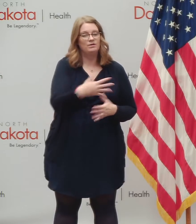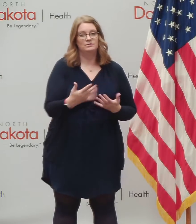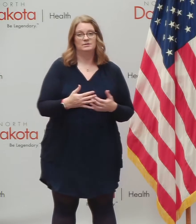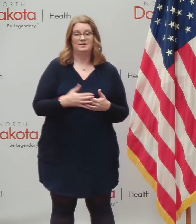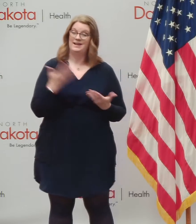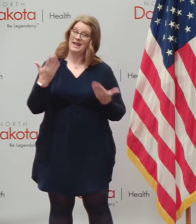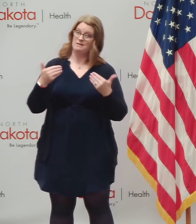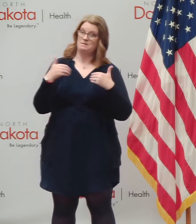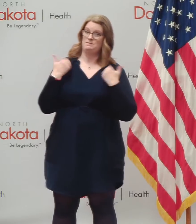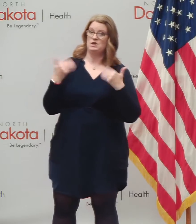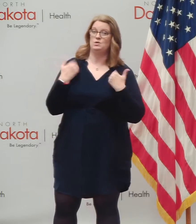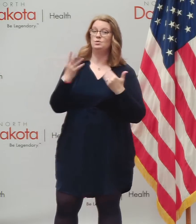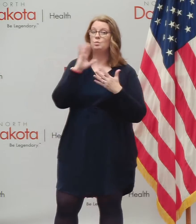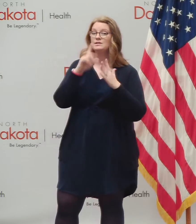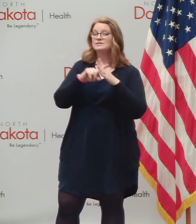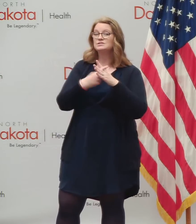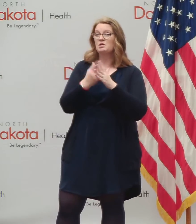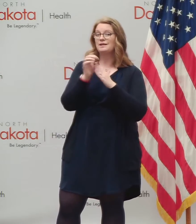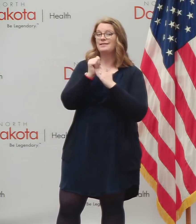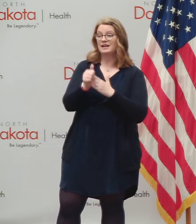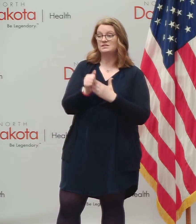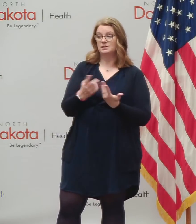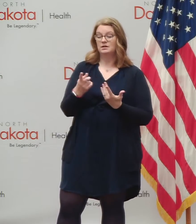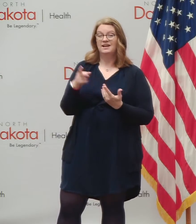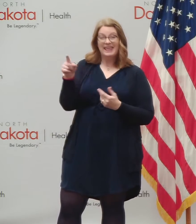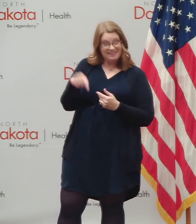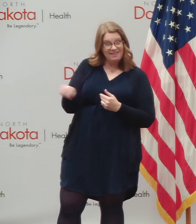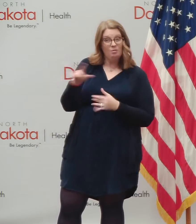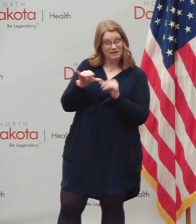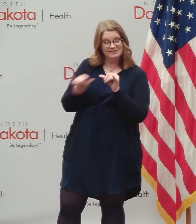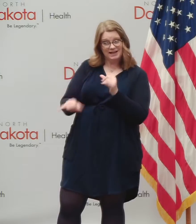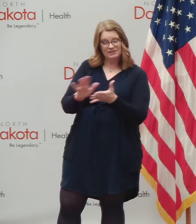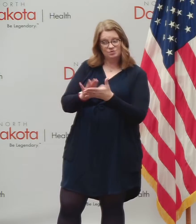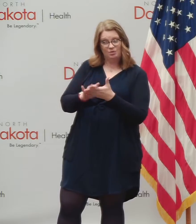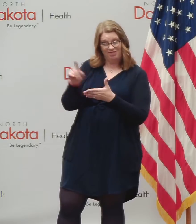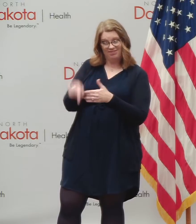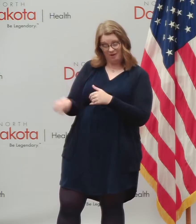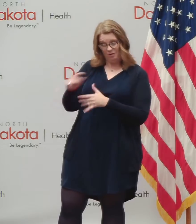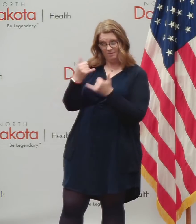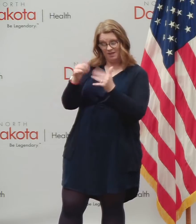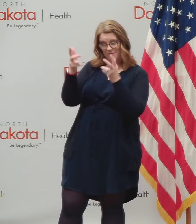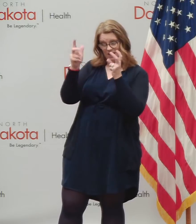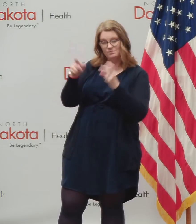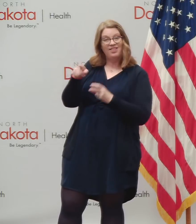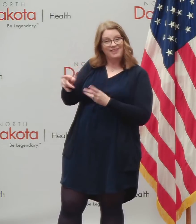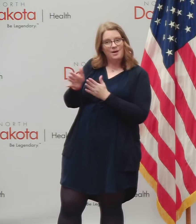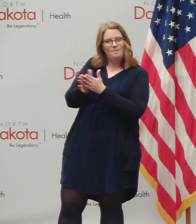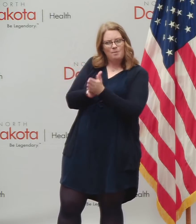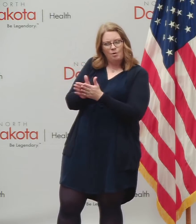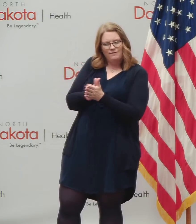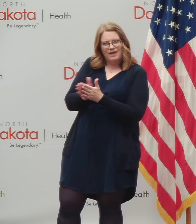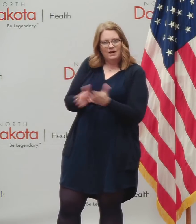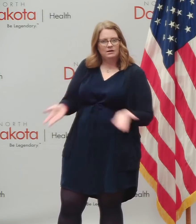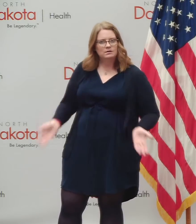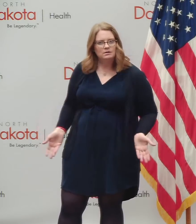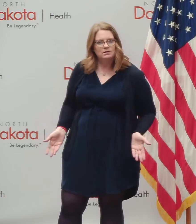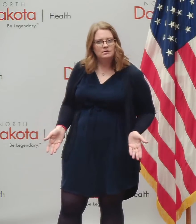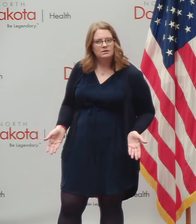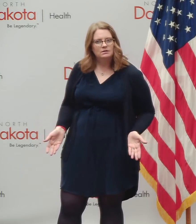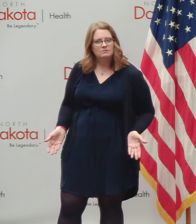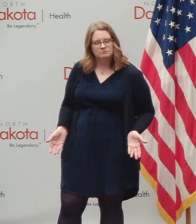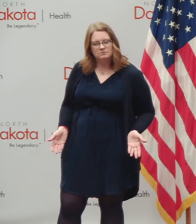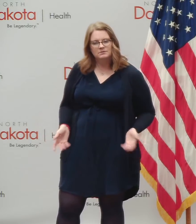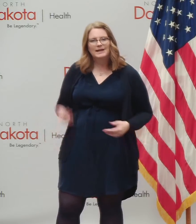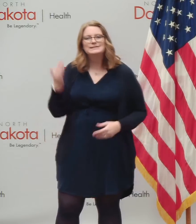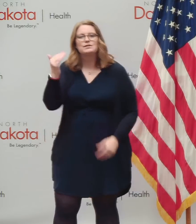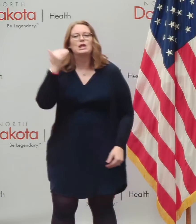are going to show us the way too, because they'd like to stay in school. They'd like to play basketball. They're motivated. They're not showing up at these, it's